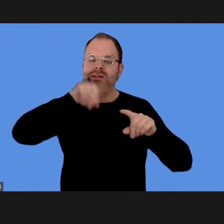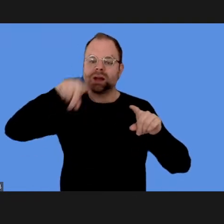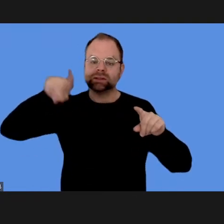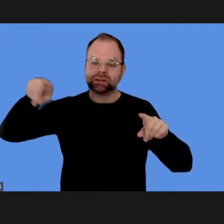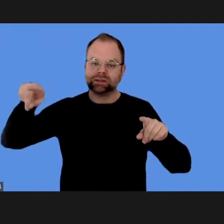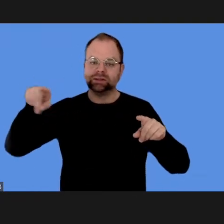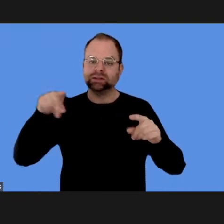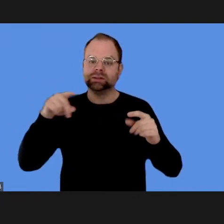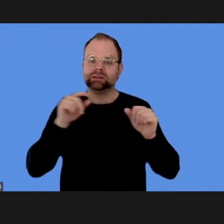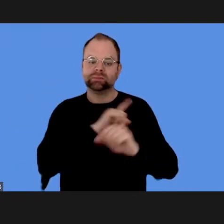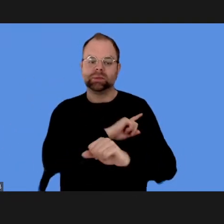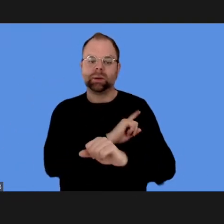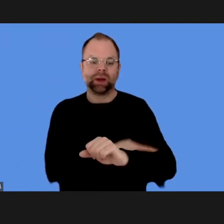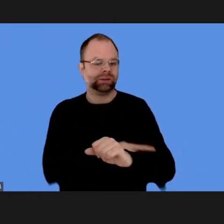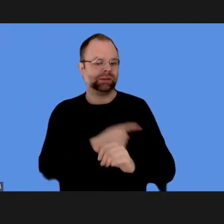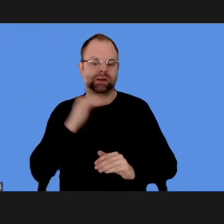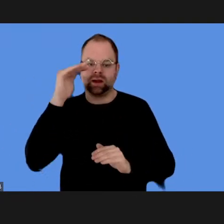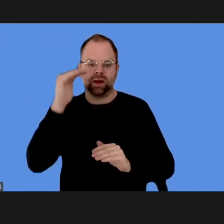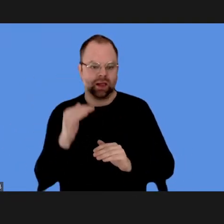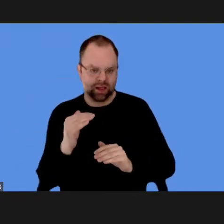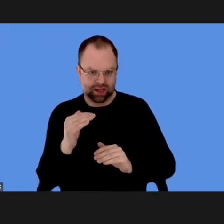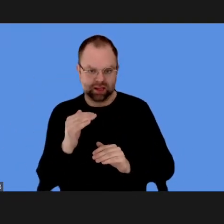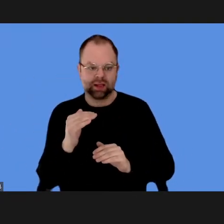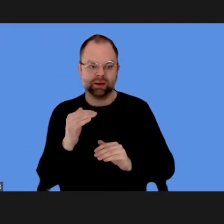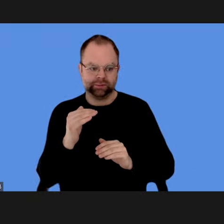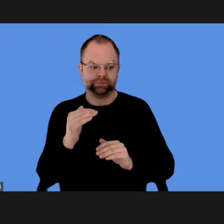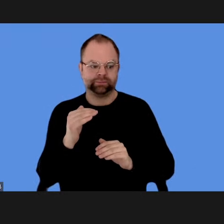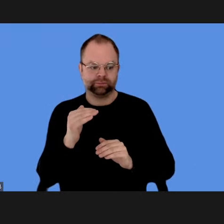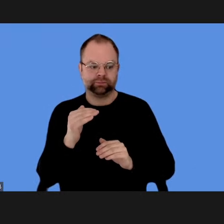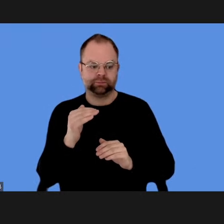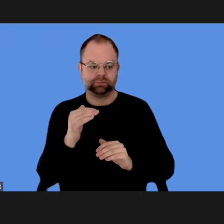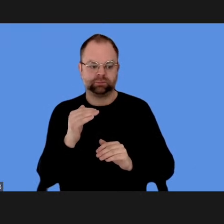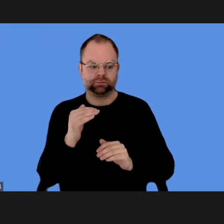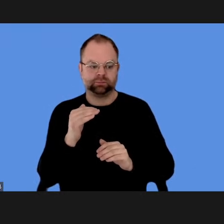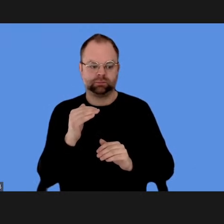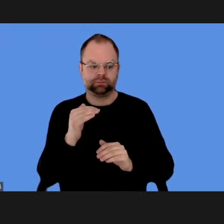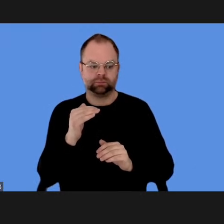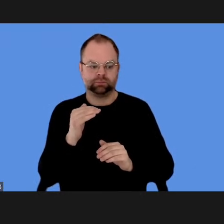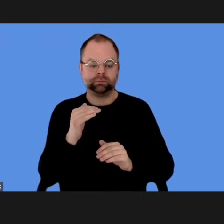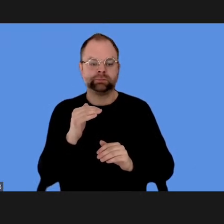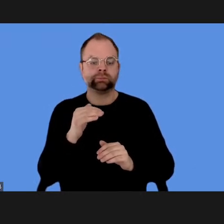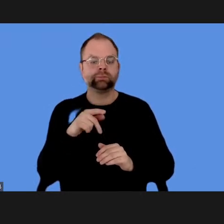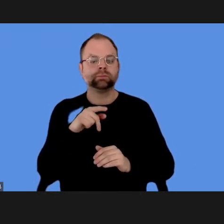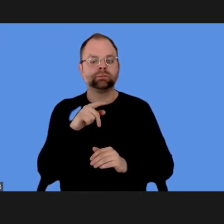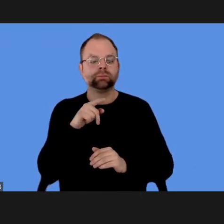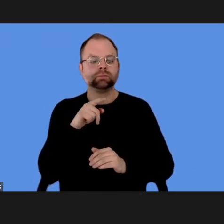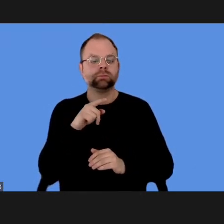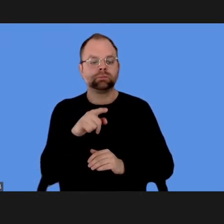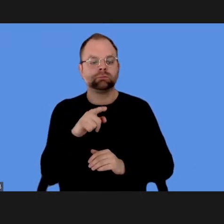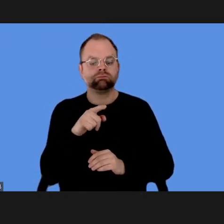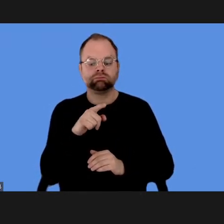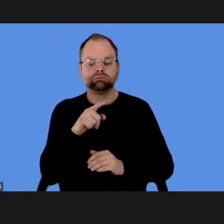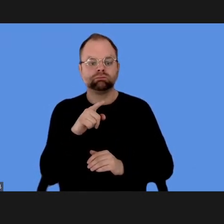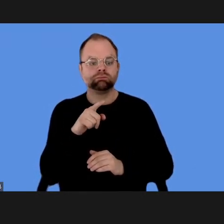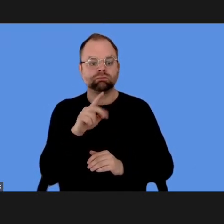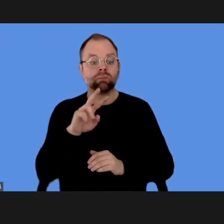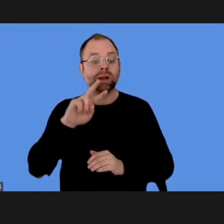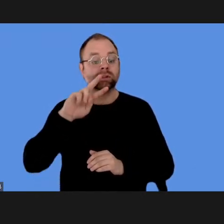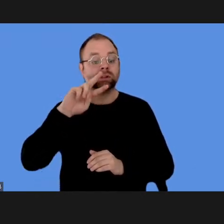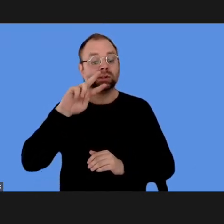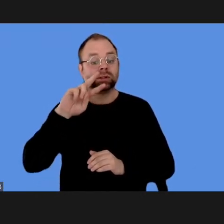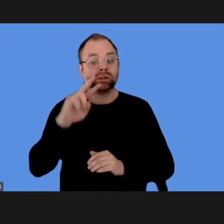And in order to be able to achieve our respective objective of the Agenda 2030 and